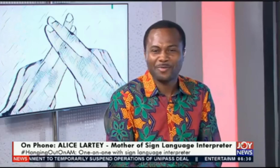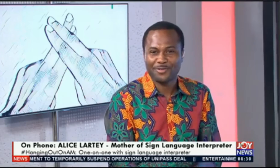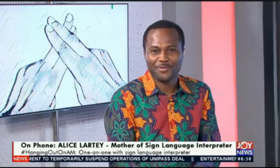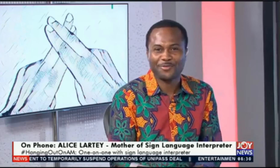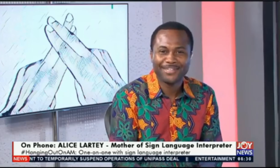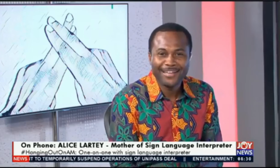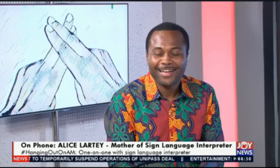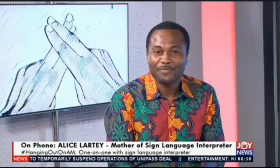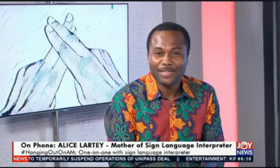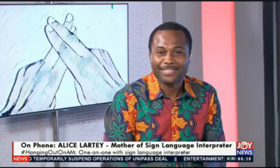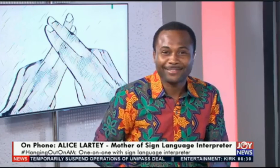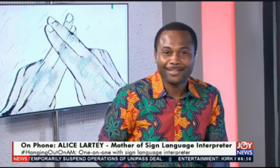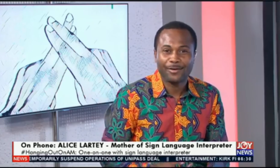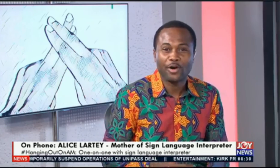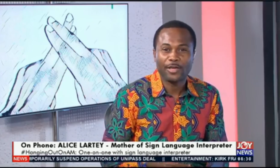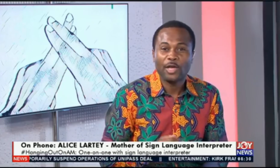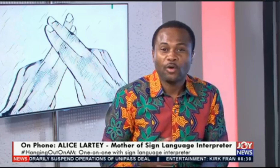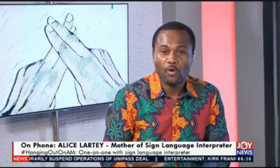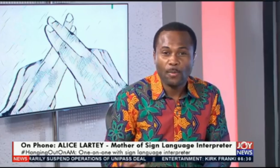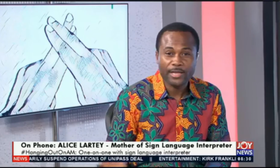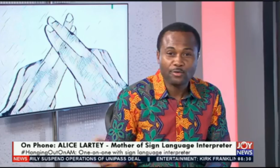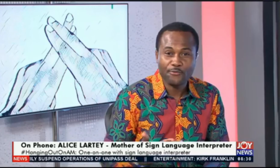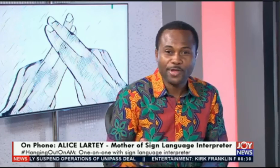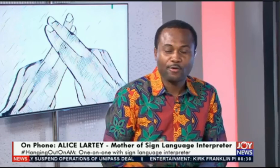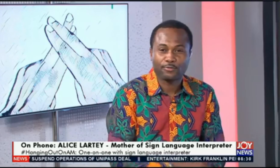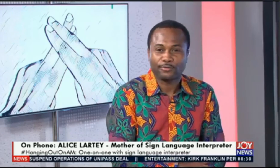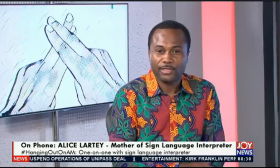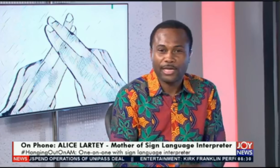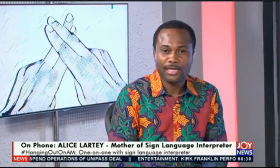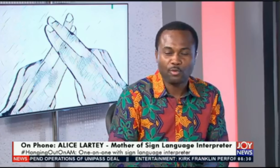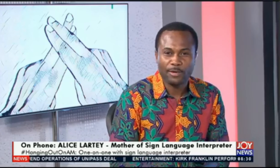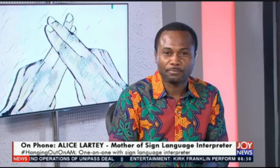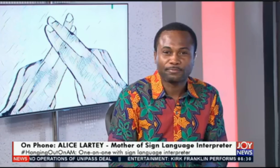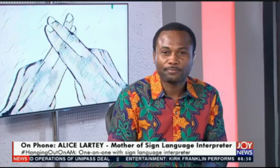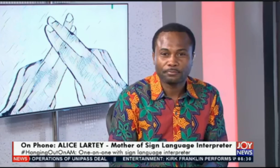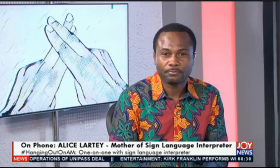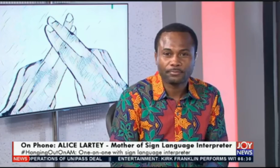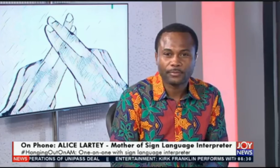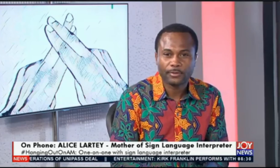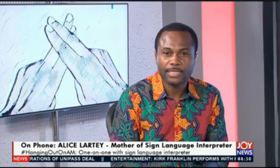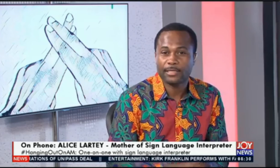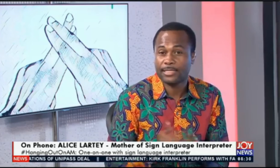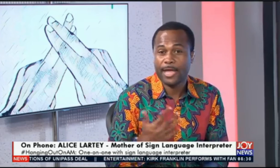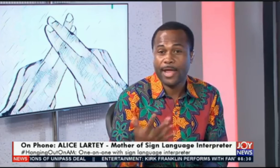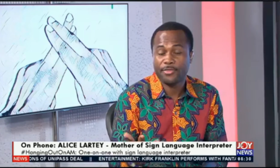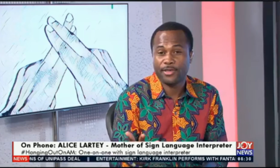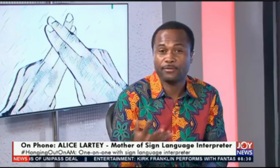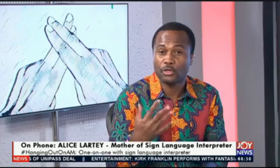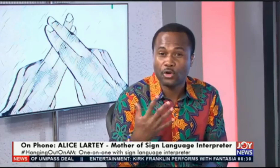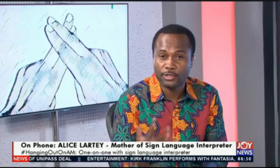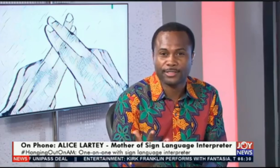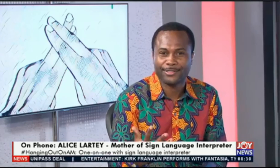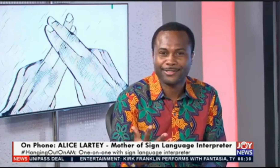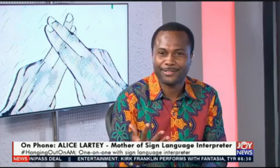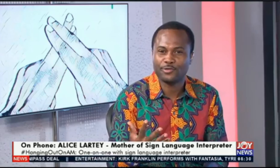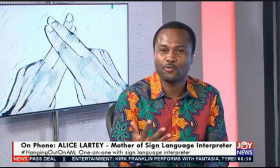Papa. Please. Okay. Obanya no way, no. Energy problem. Just say anything